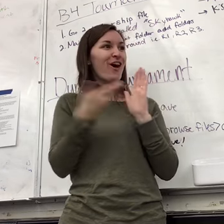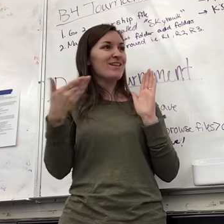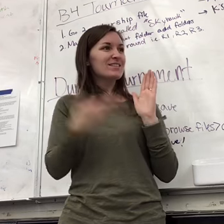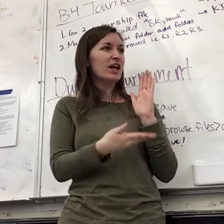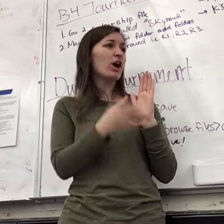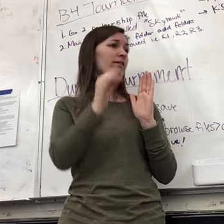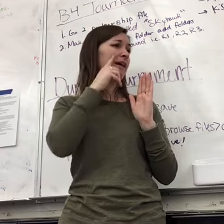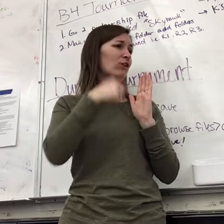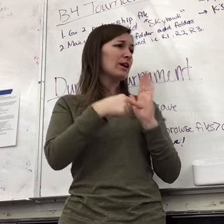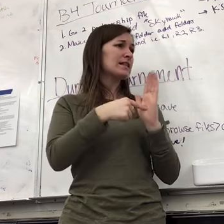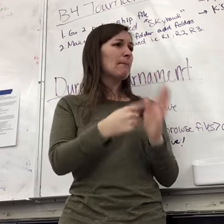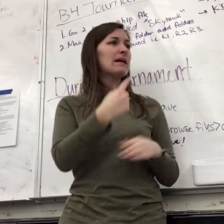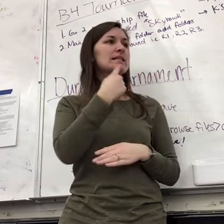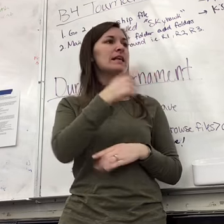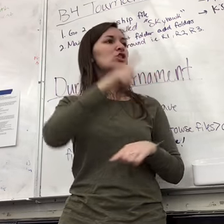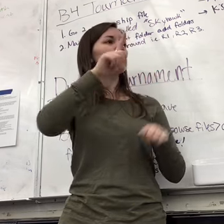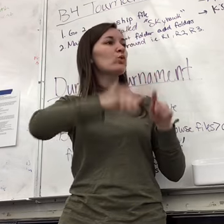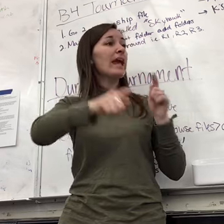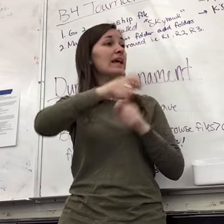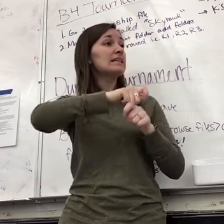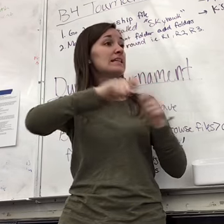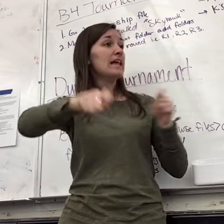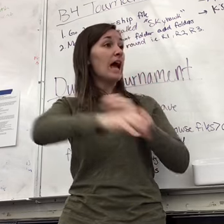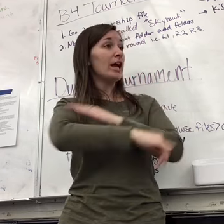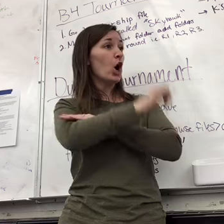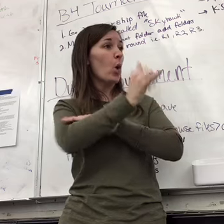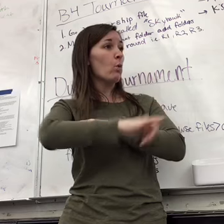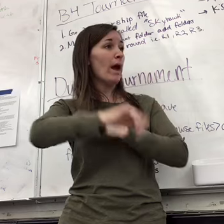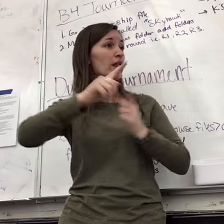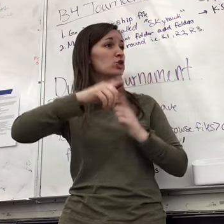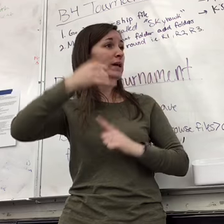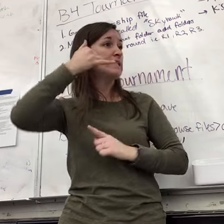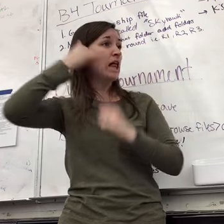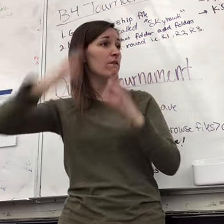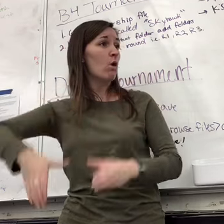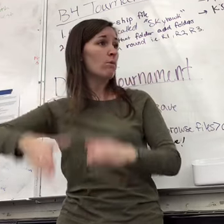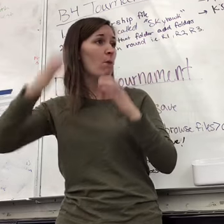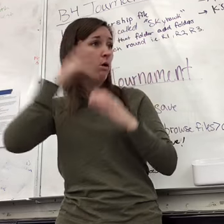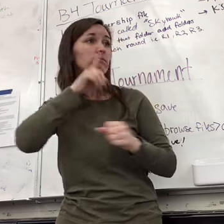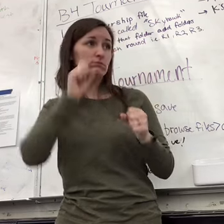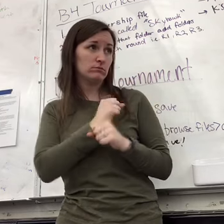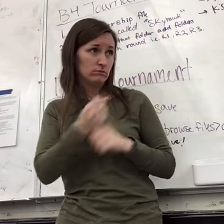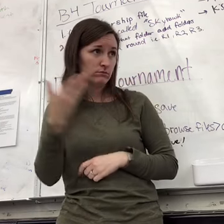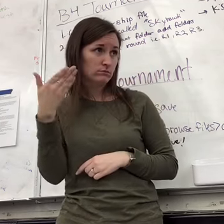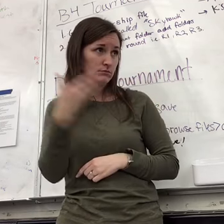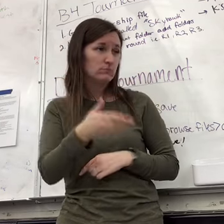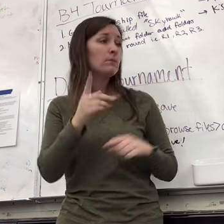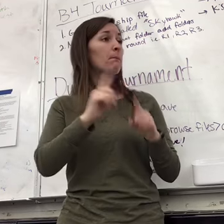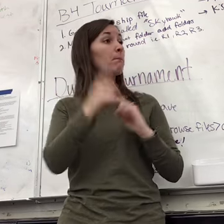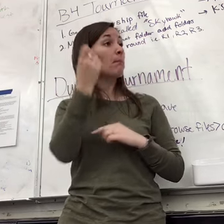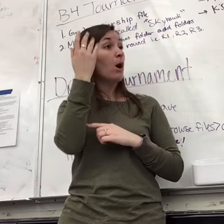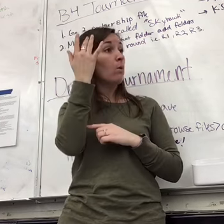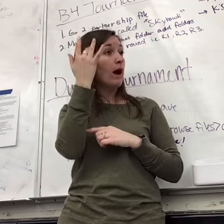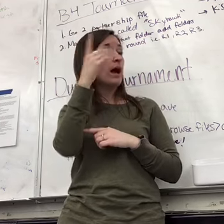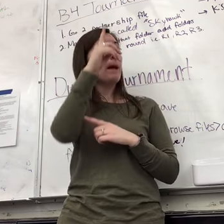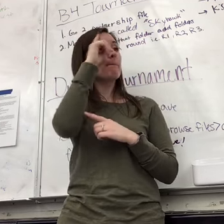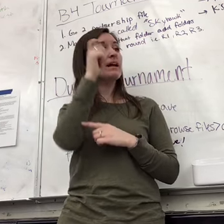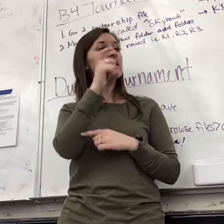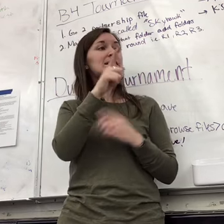can't tie a whale to a telephone pole, the reason why those laws still exist is because they are millions and millions of dollars to change. When